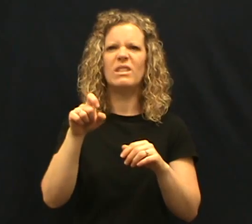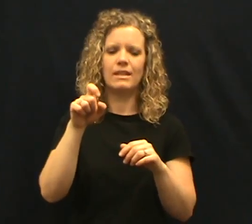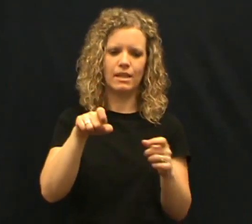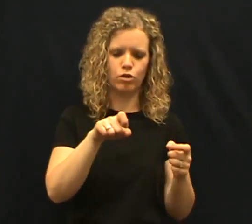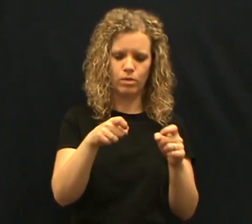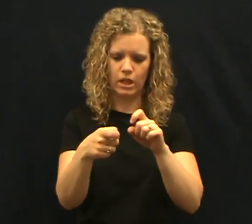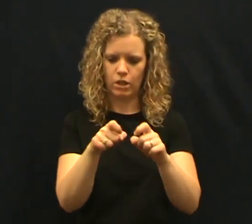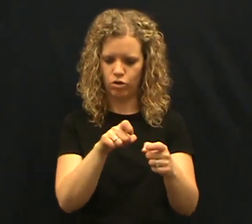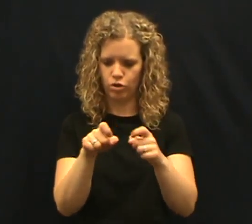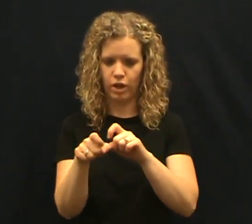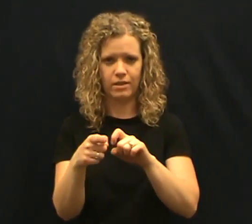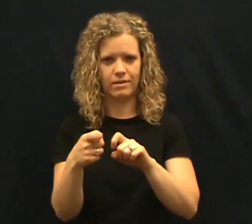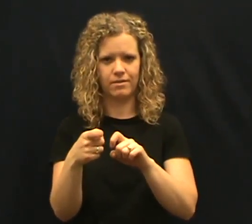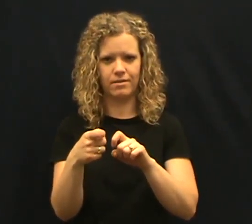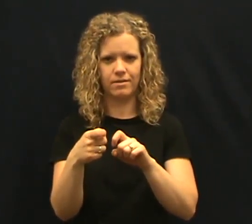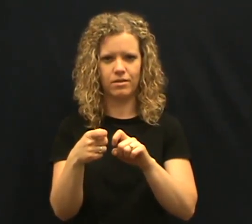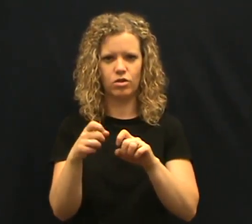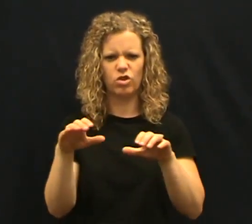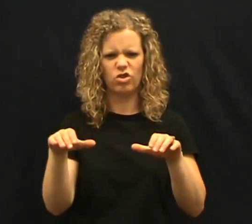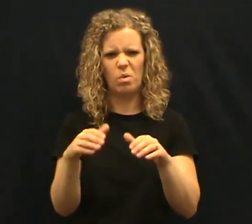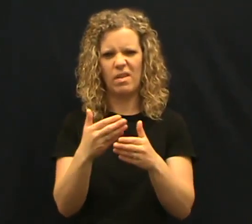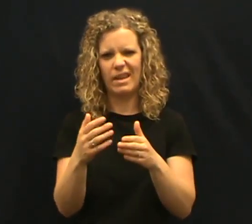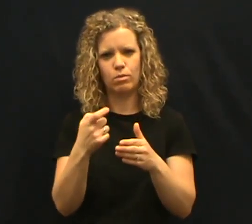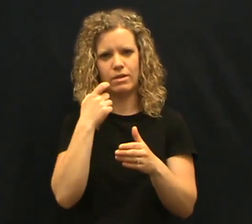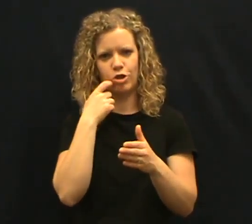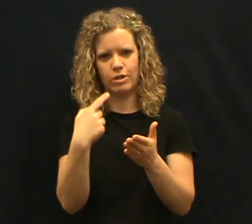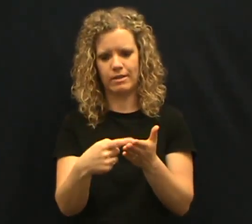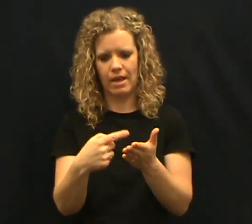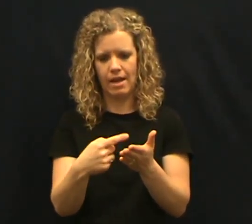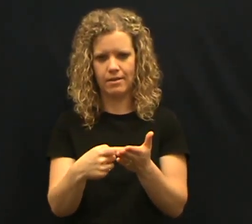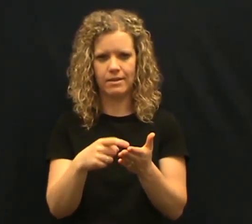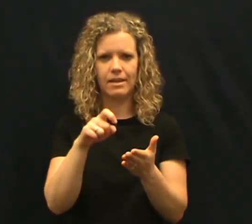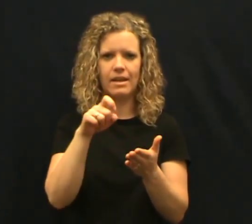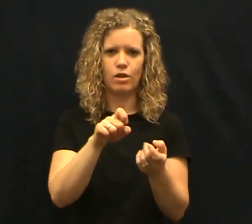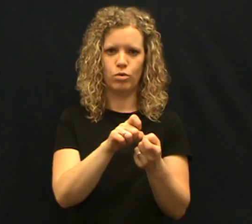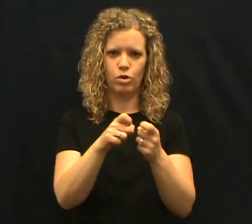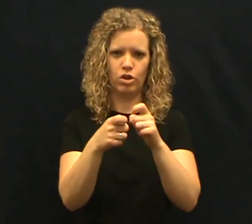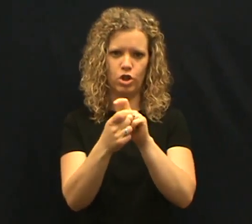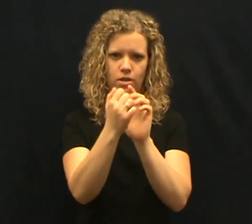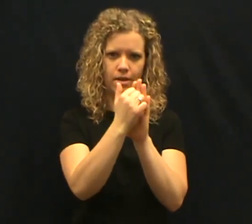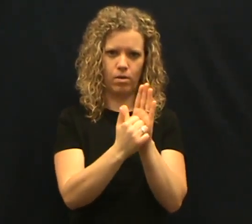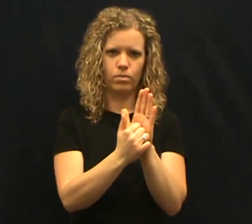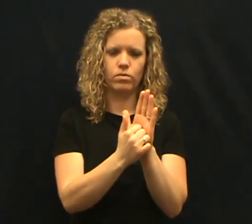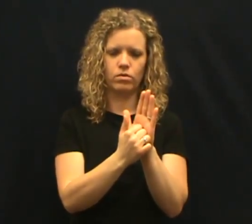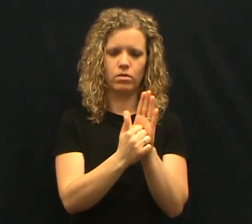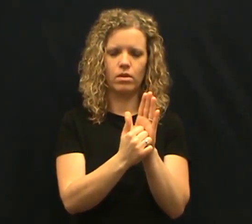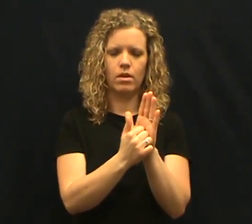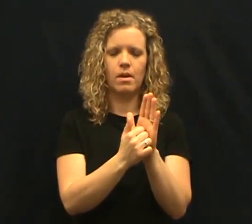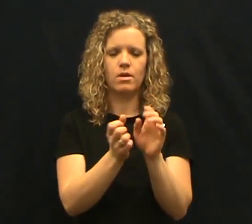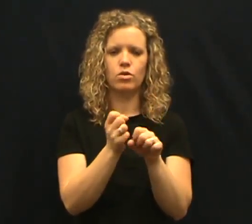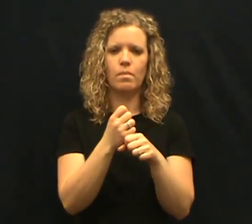we just talked about to adjust our accounts. So after we